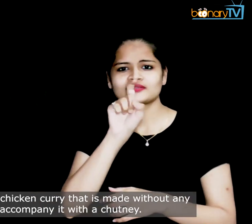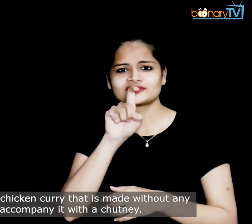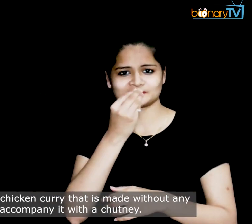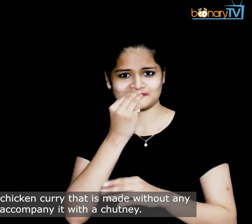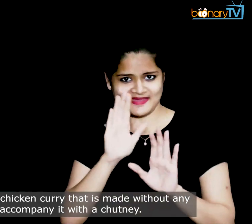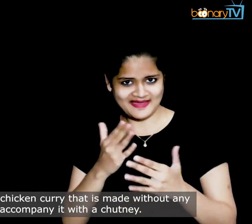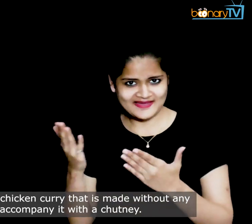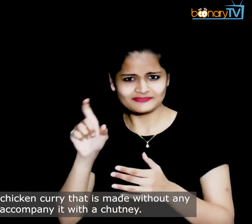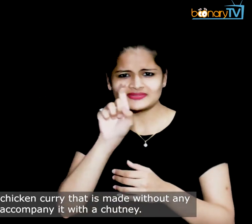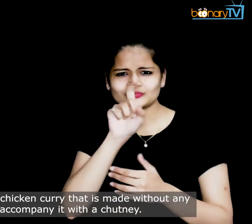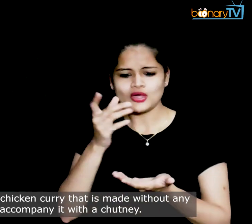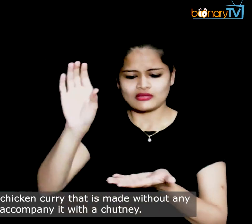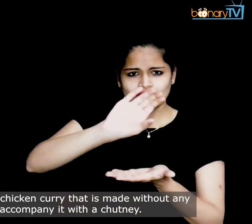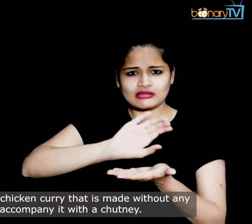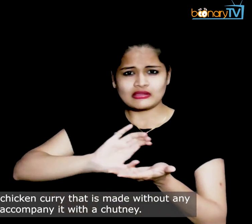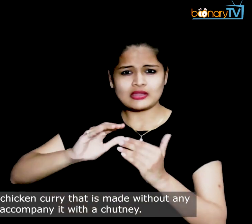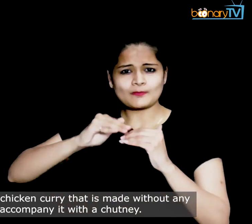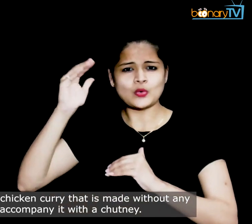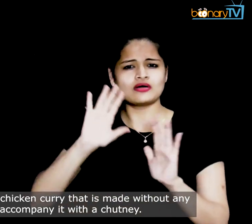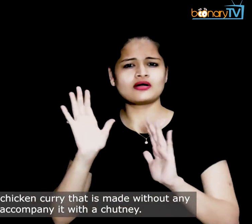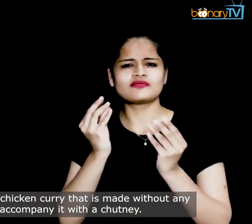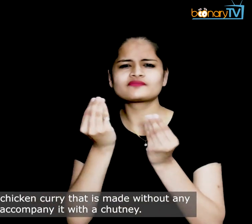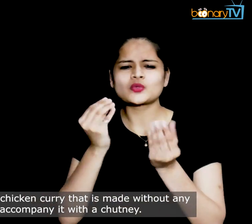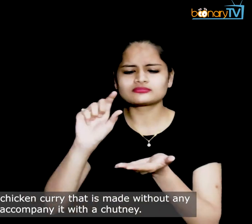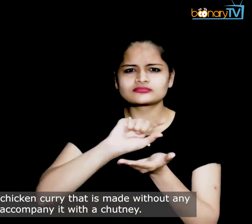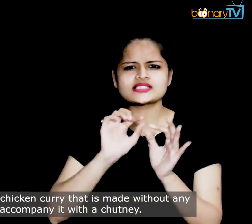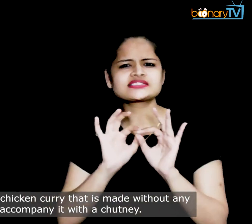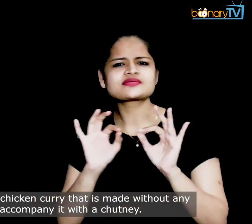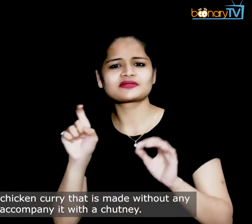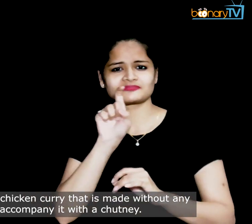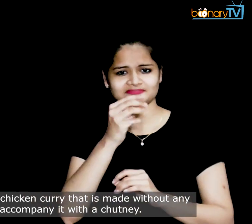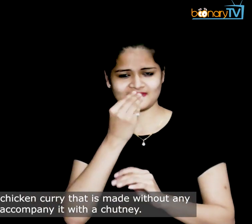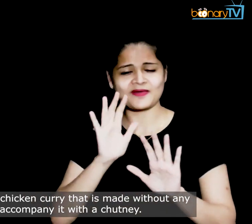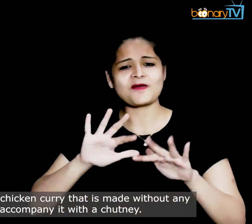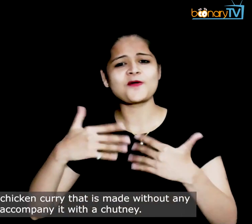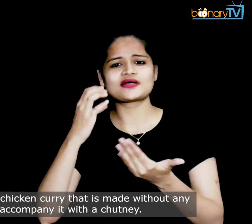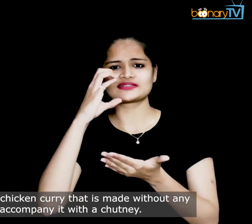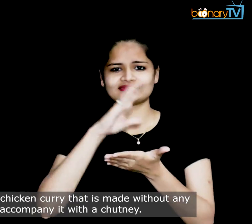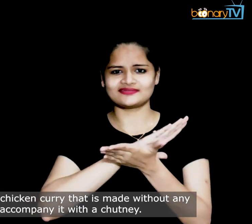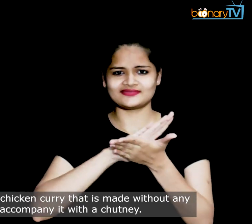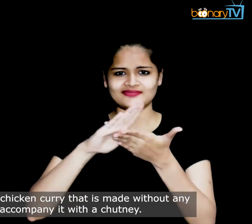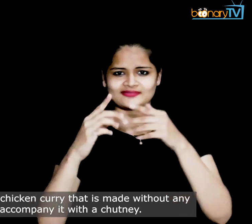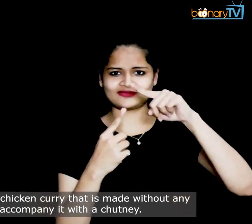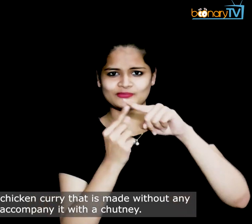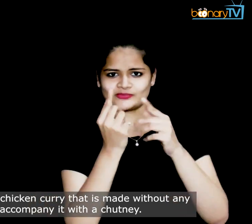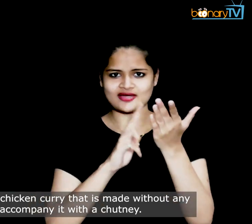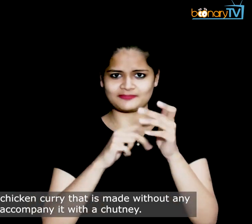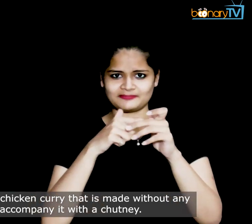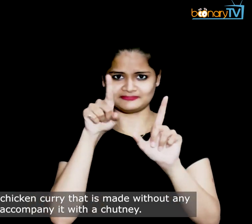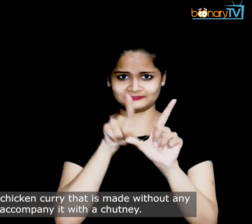dosas he will have chicken curry that is made without any spices or he'll accompany it